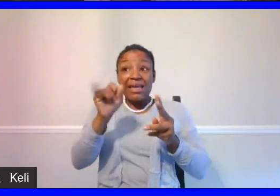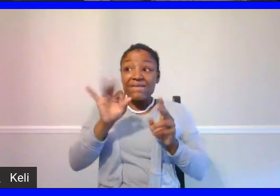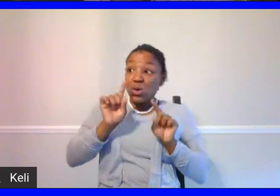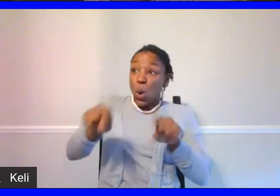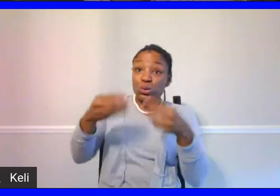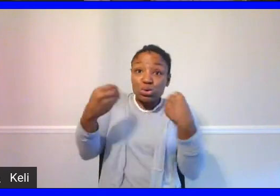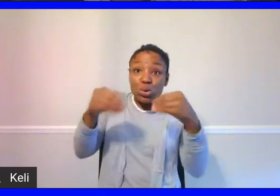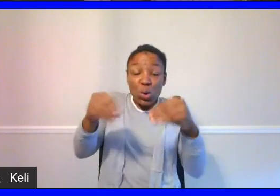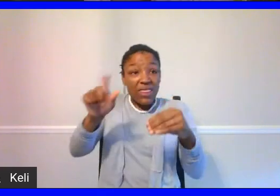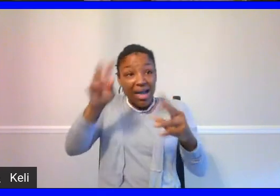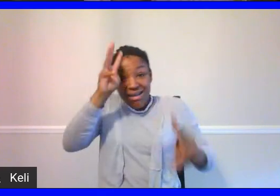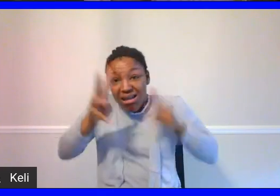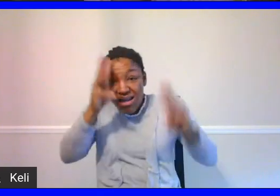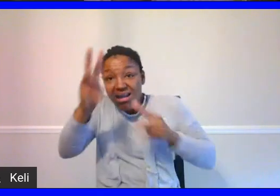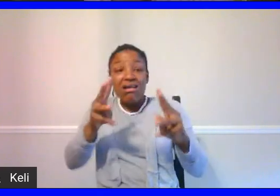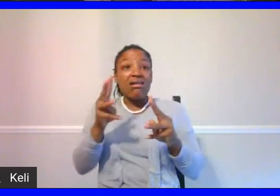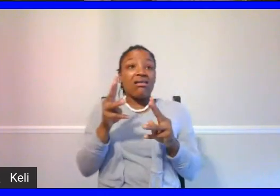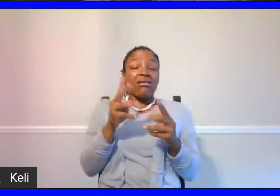creativity.